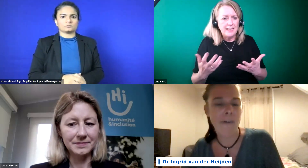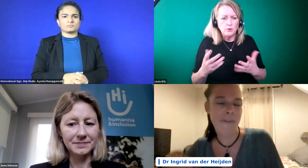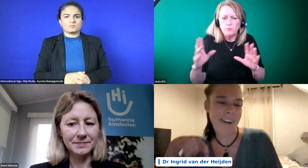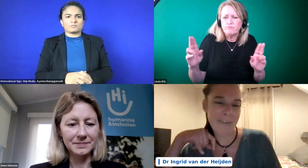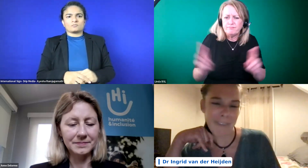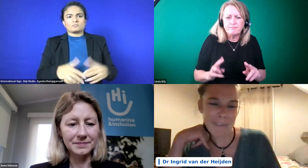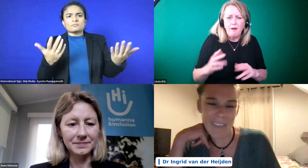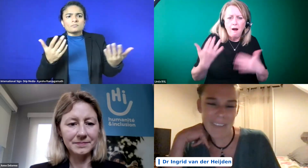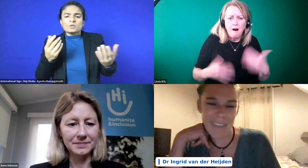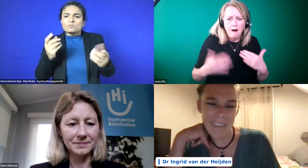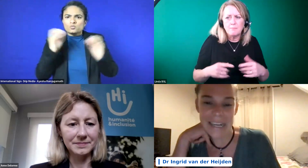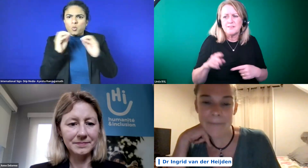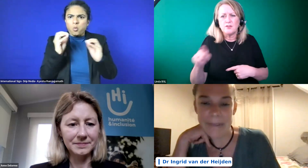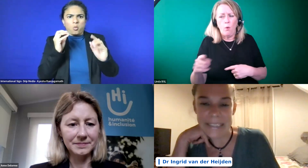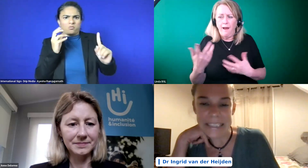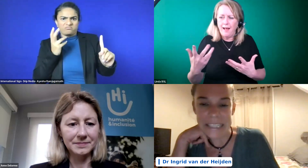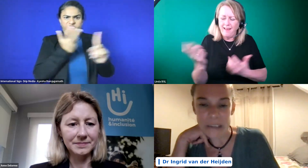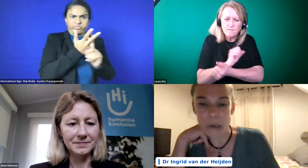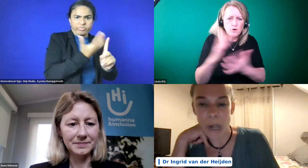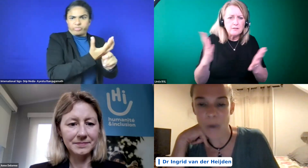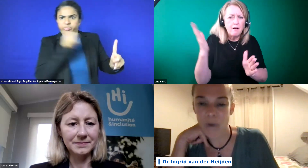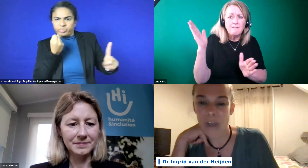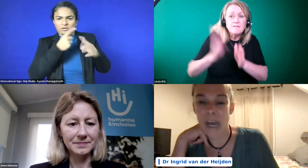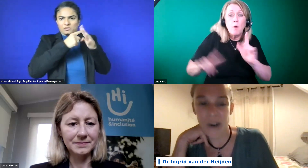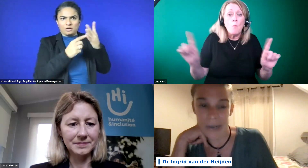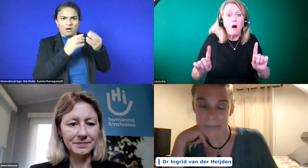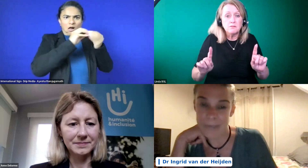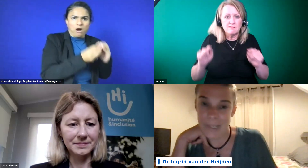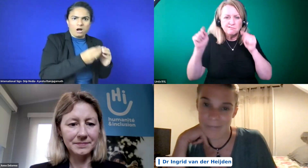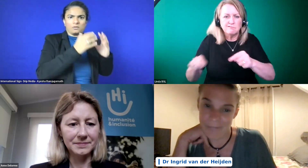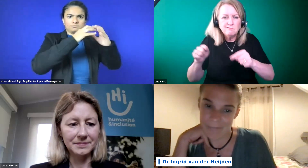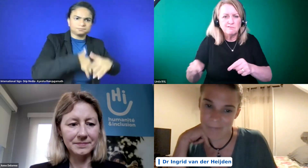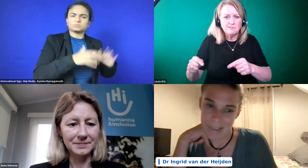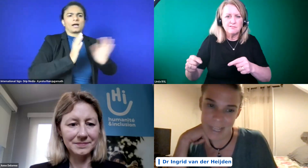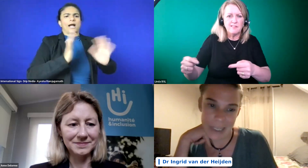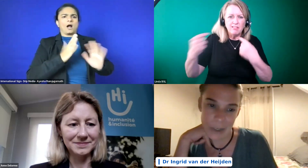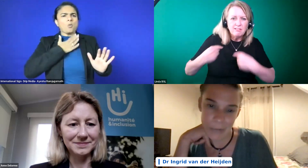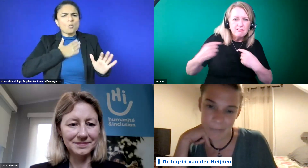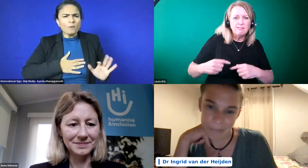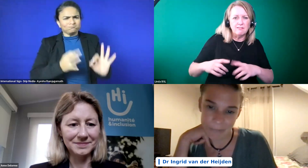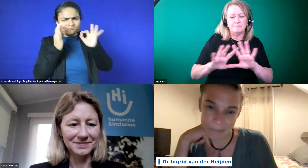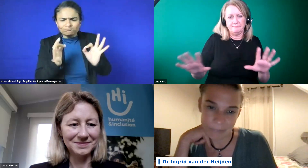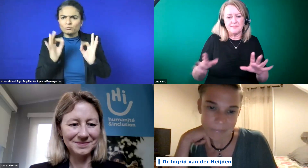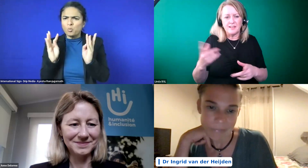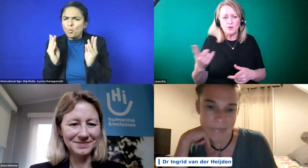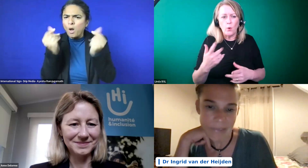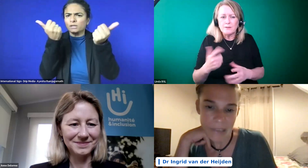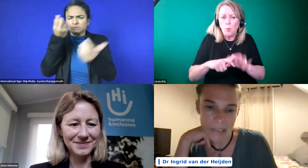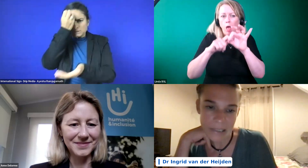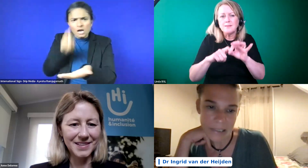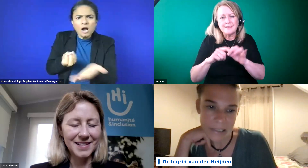care, freedom from violence, and better sexual health outcomes. Thank you.